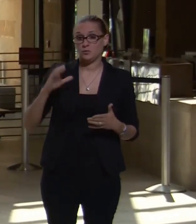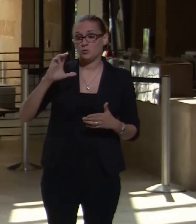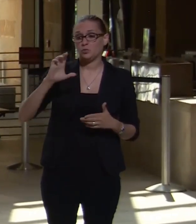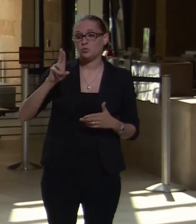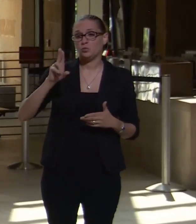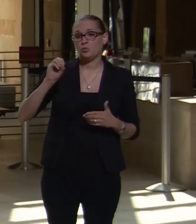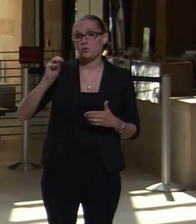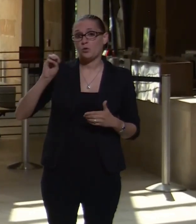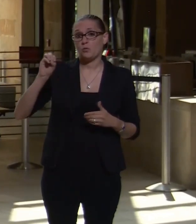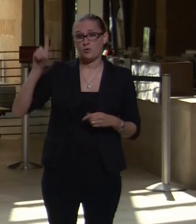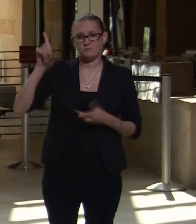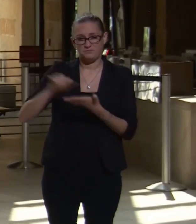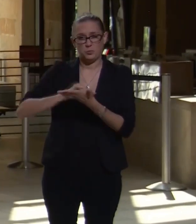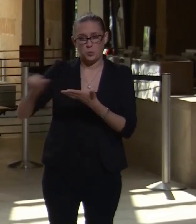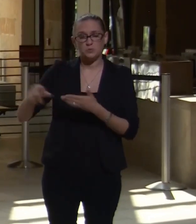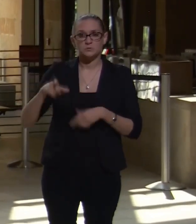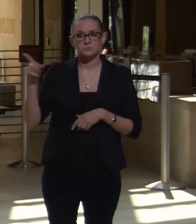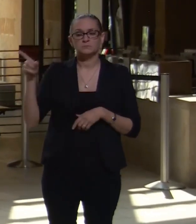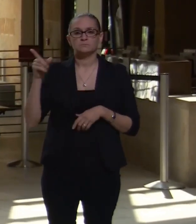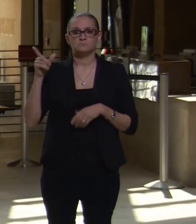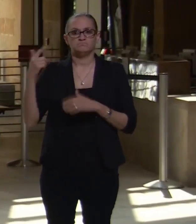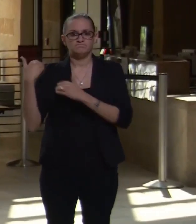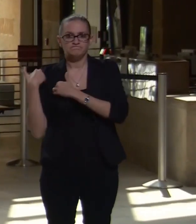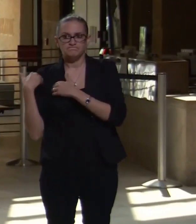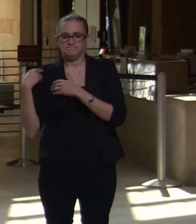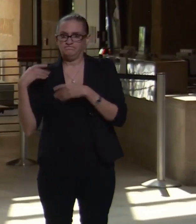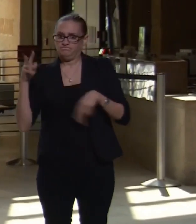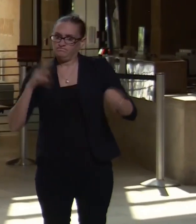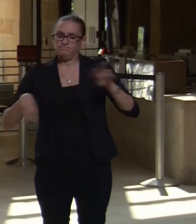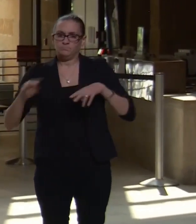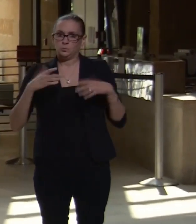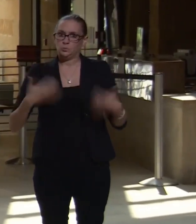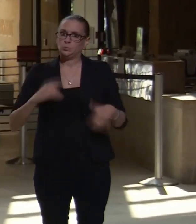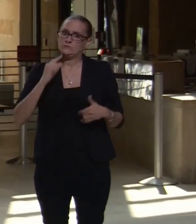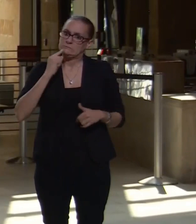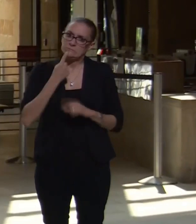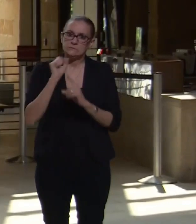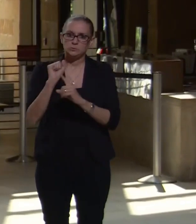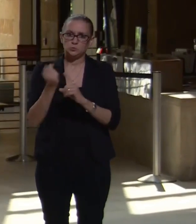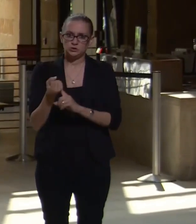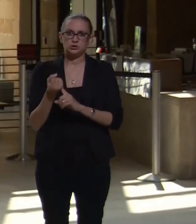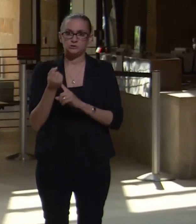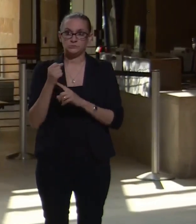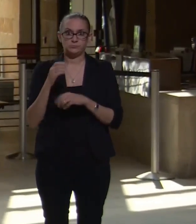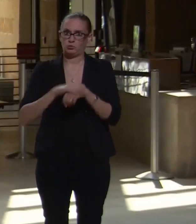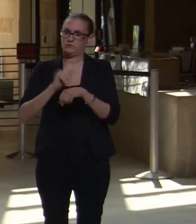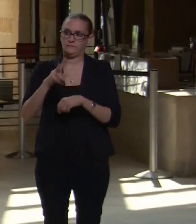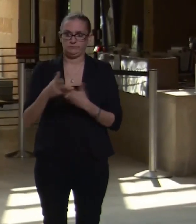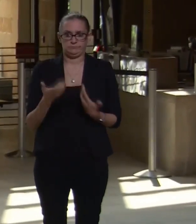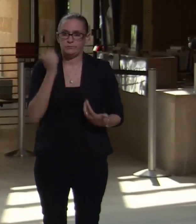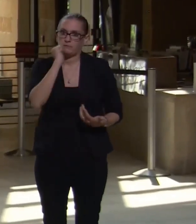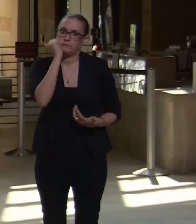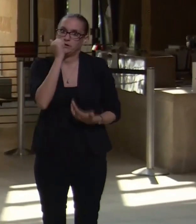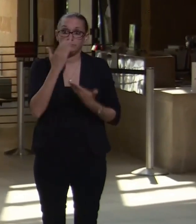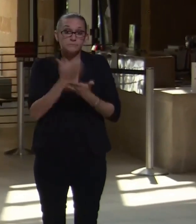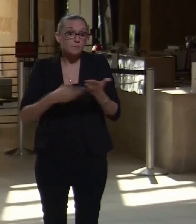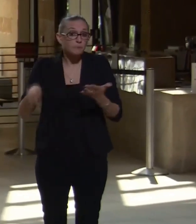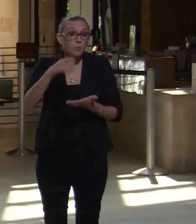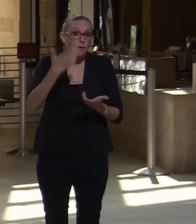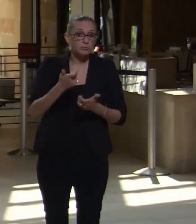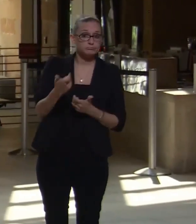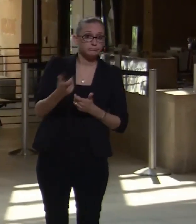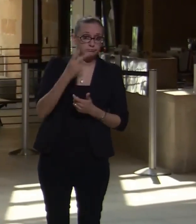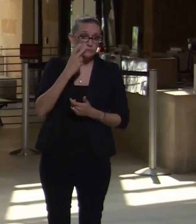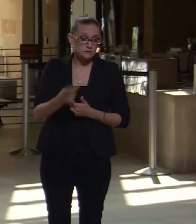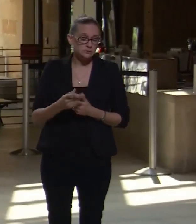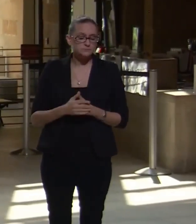New York, who's overseeing a pretty grave situation. He's on television every day. Some of you may have